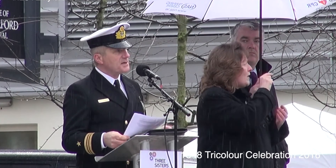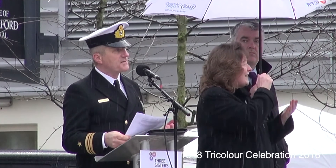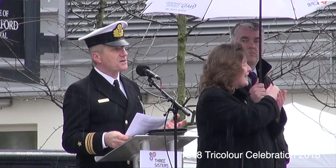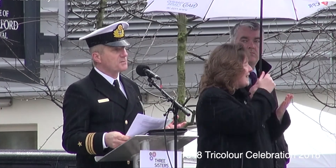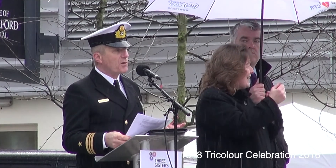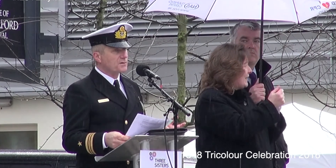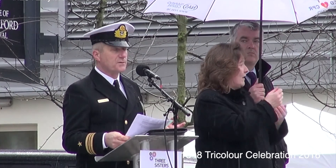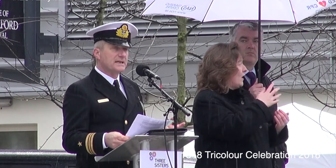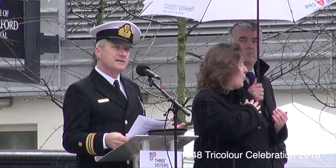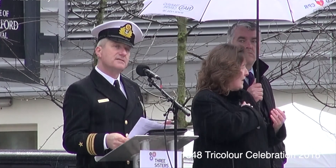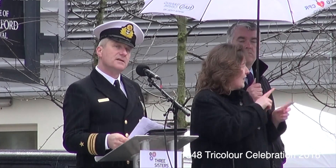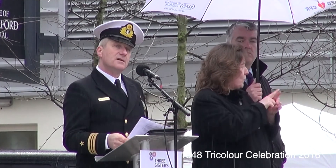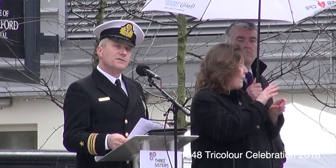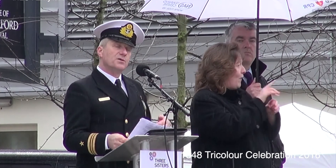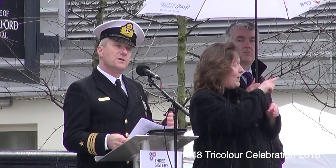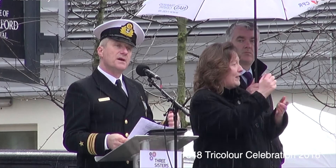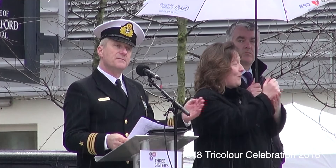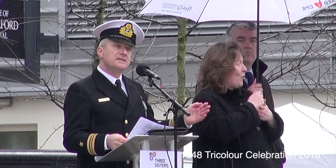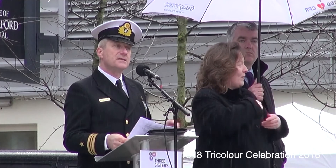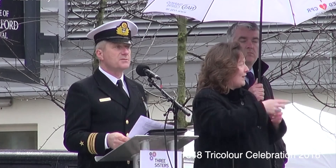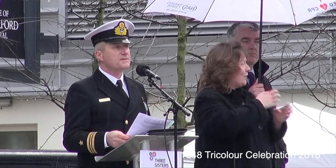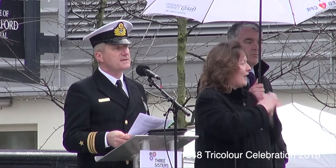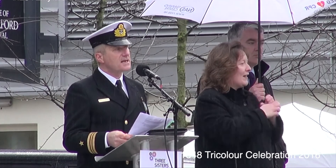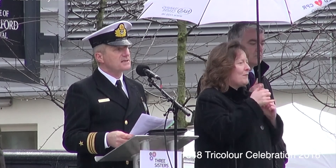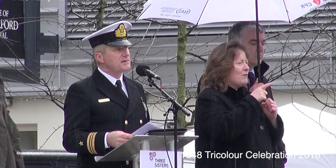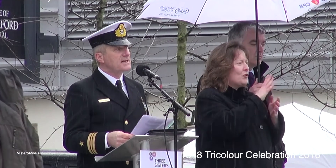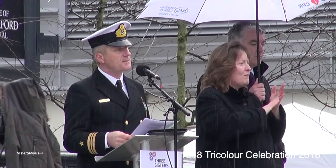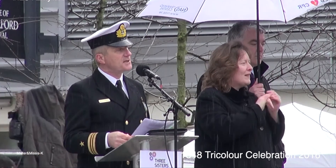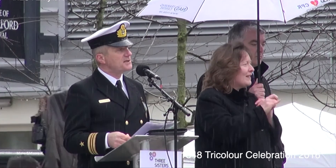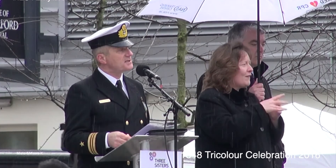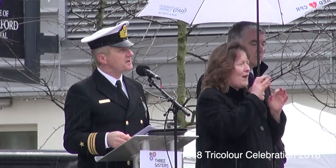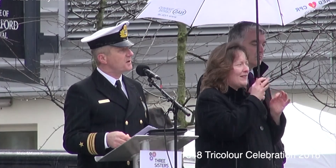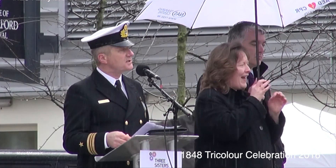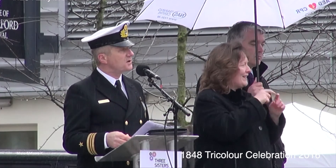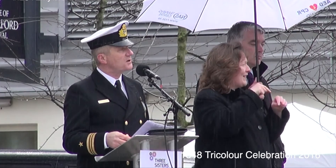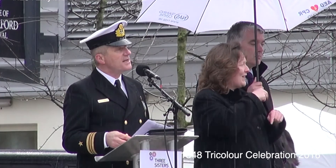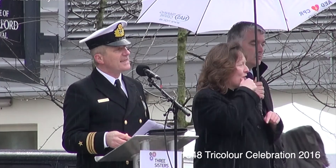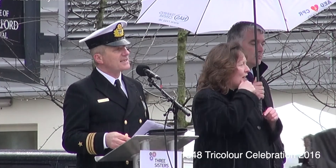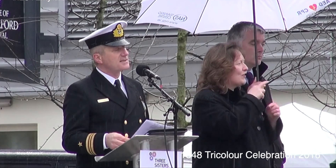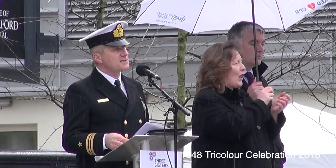Centenary Committee for their support over the weekend. For those of you who might have missed it, there was a fantastic reenactment here yesterday